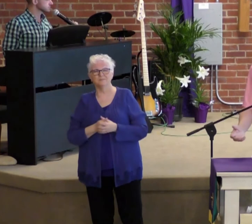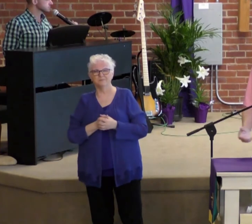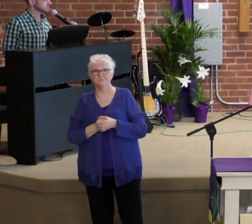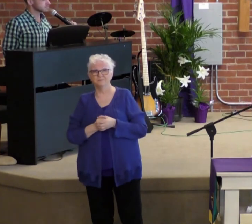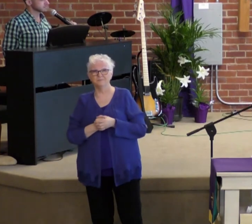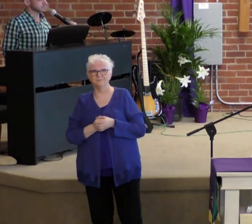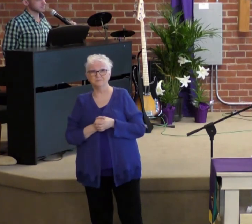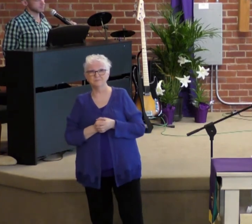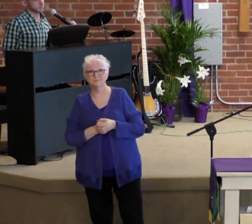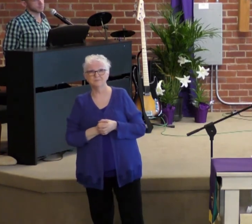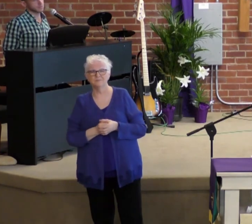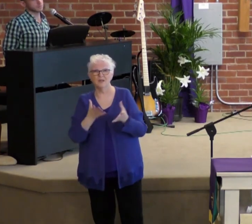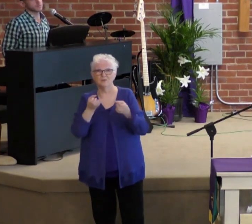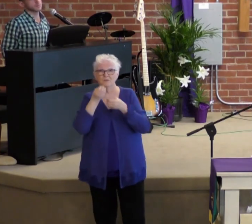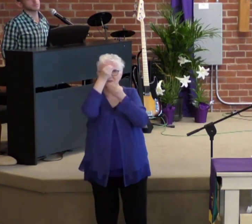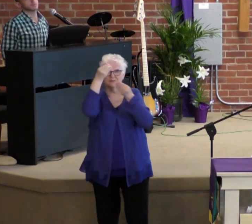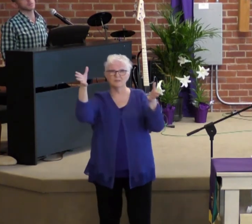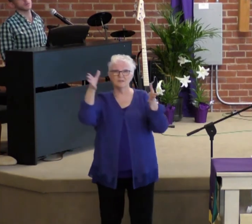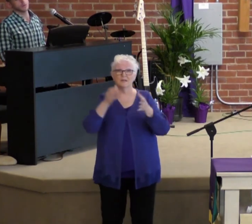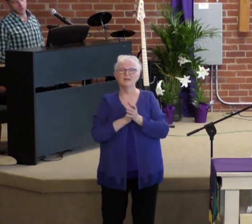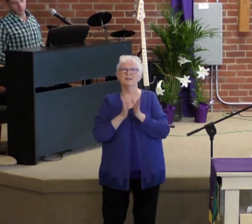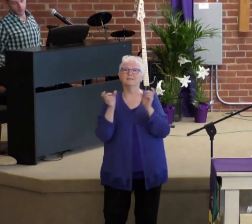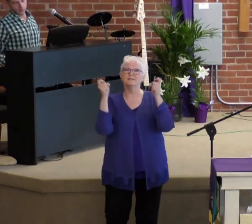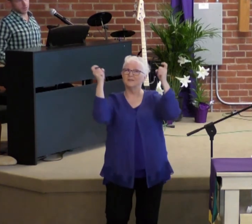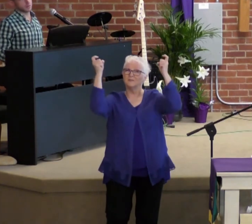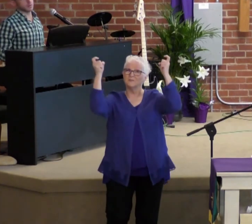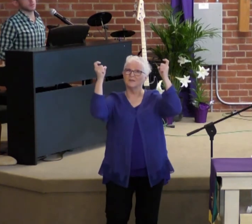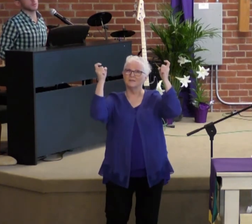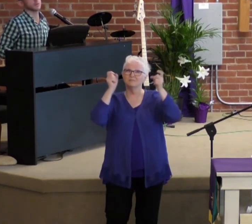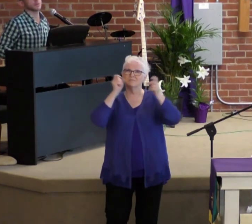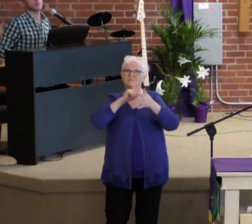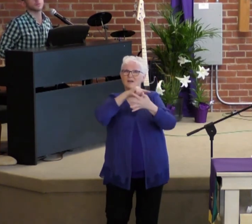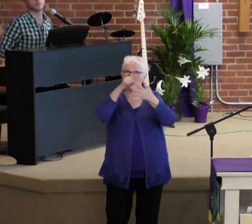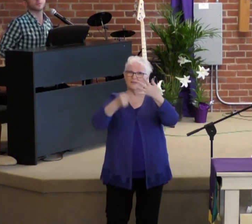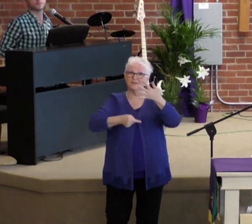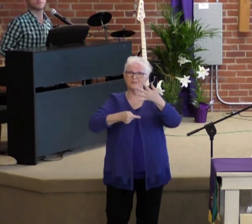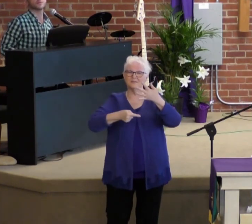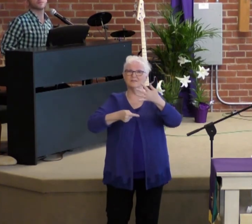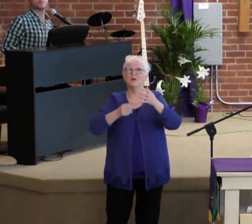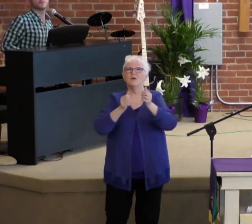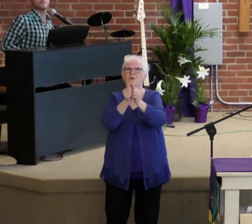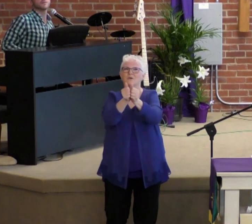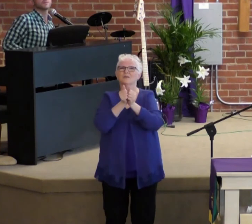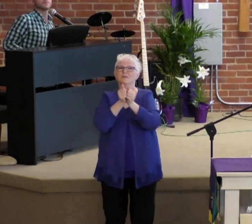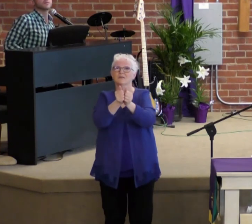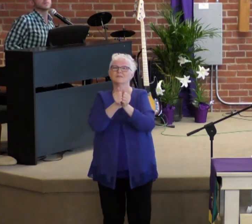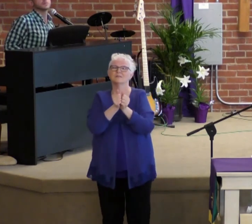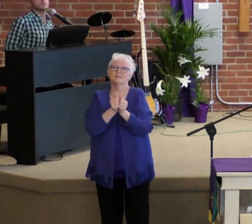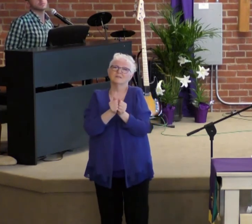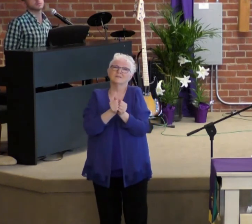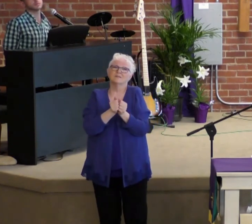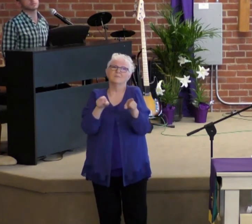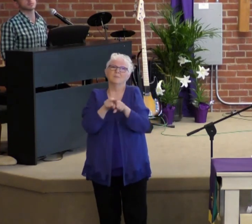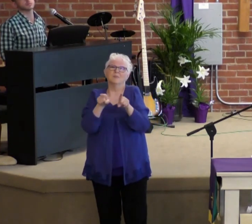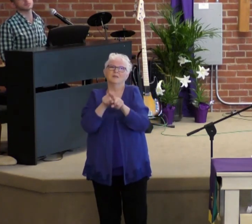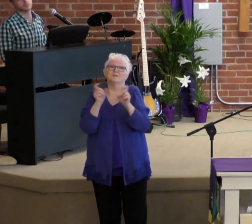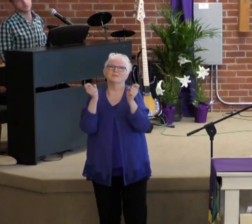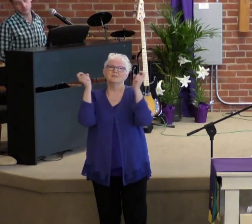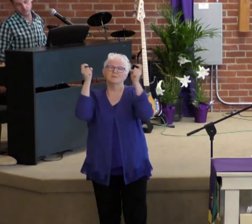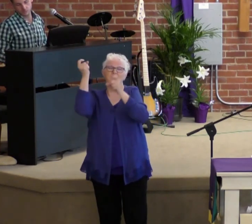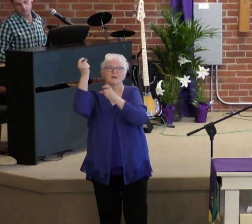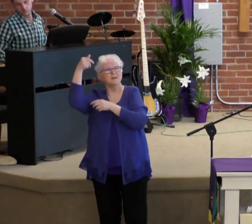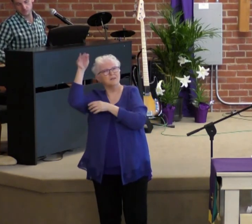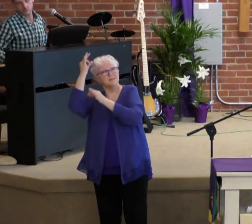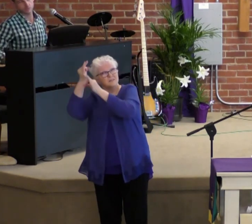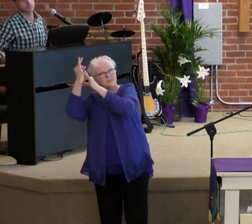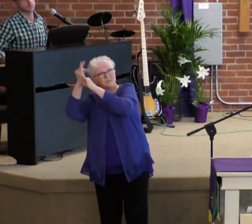I wanted you to know that. Just celebrate all of that with us as we celebrate the faithfulness of God